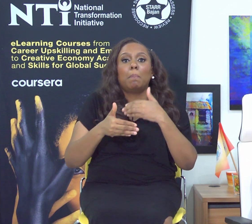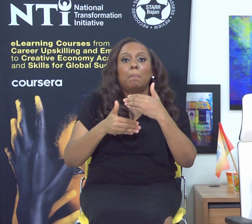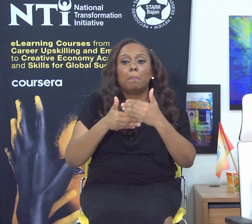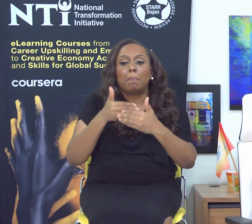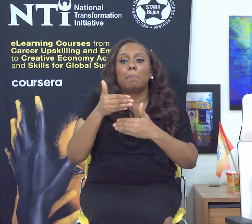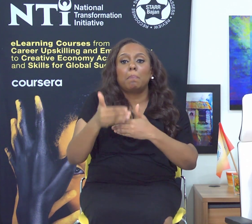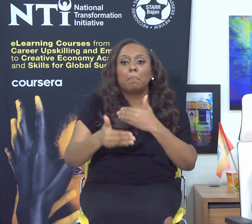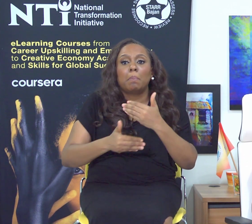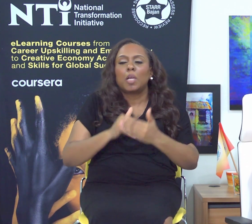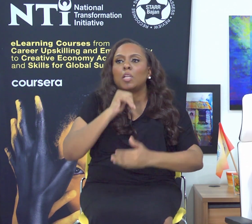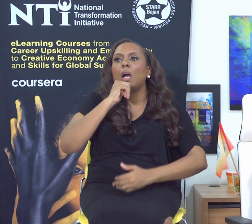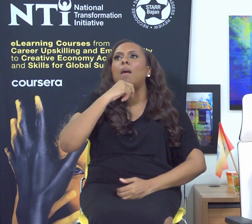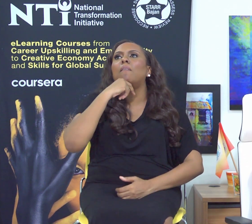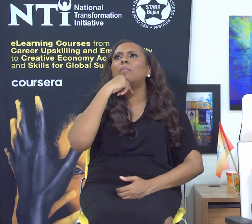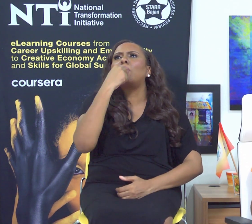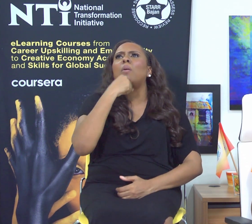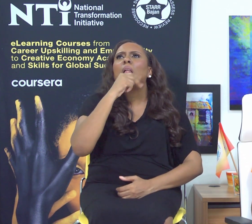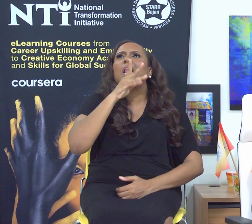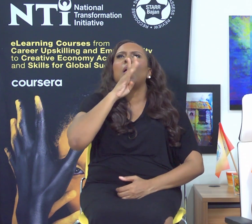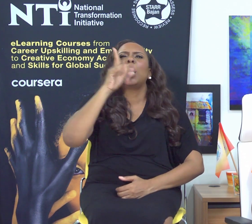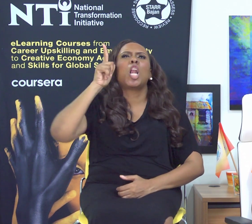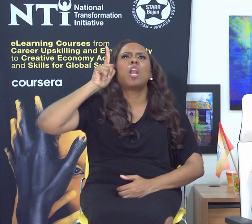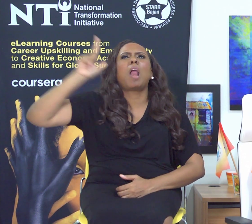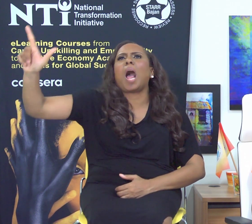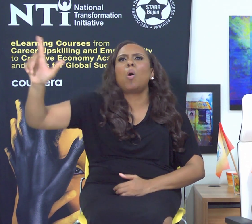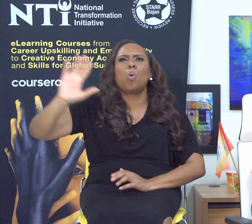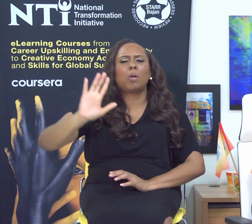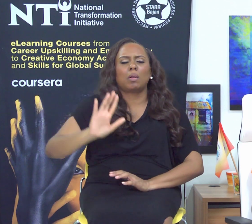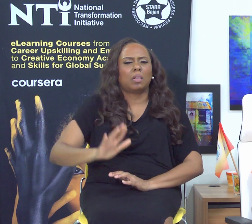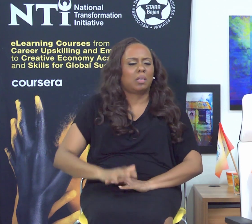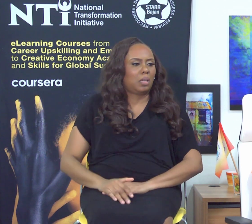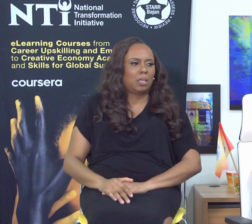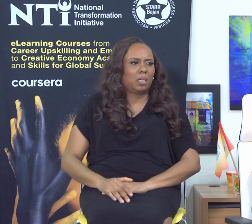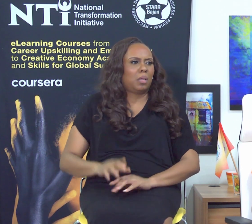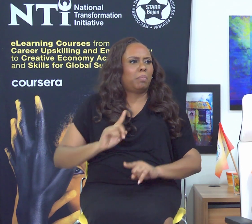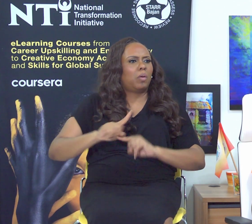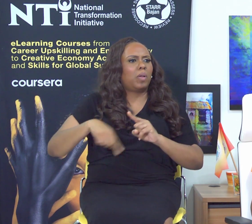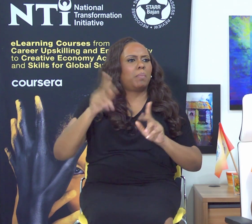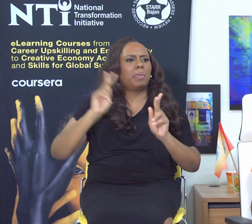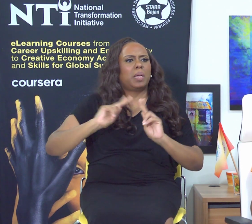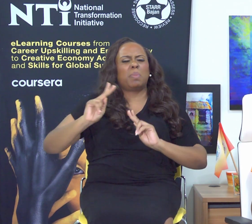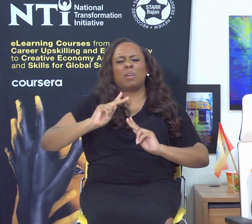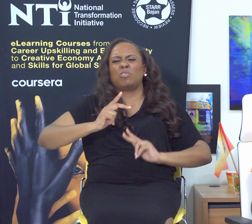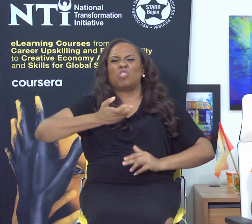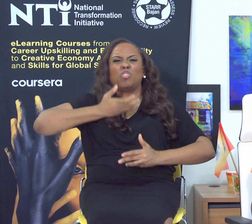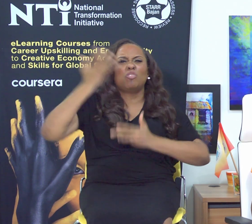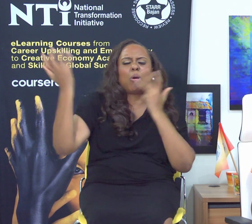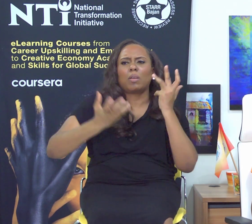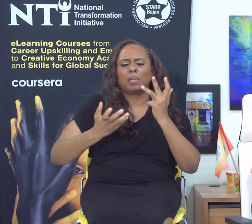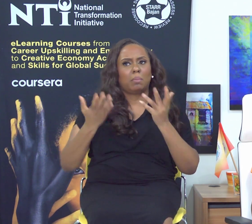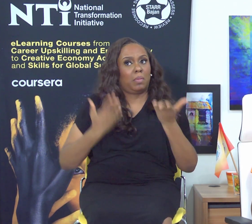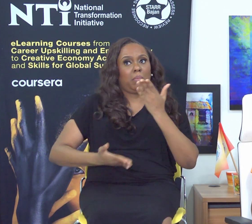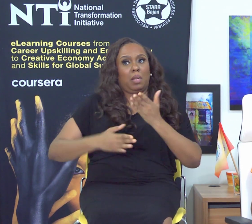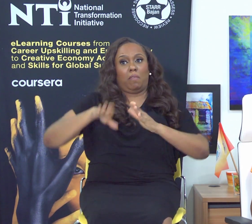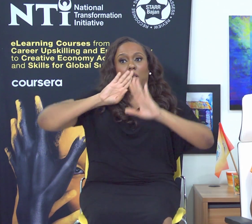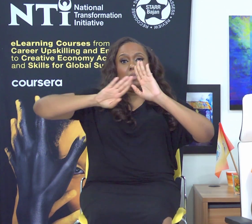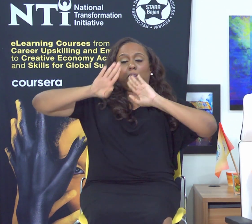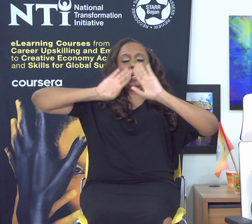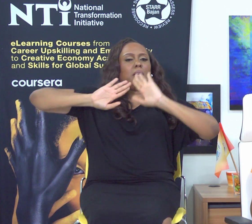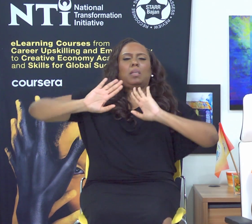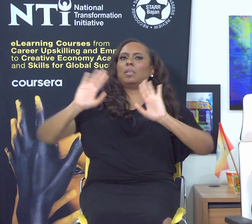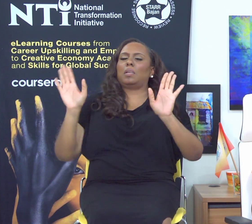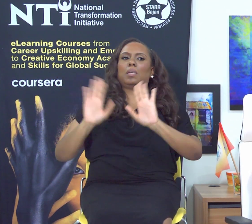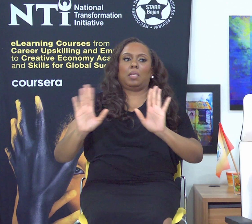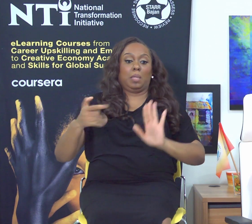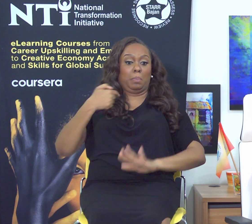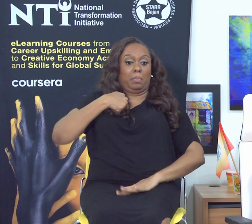Yeah. Volume also communicates frustration True. from the speaker, Yeah. right? Mm-hmm. Because as